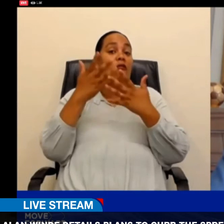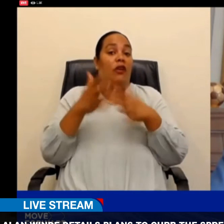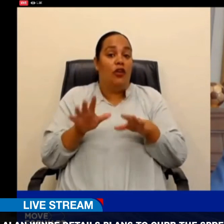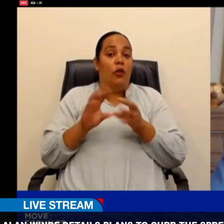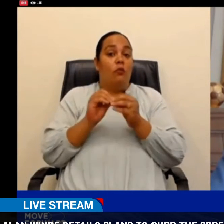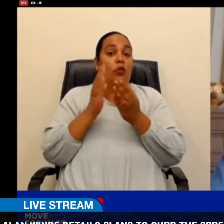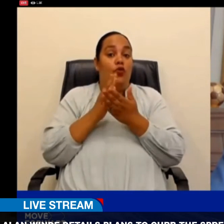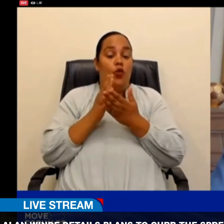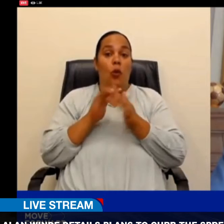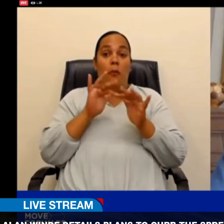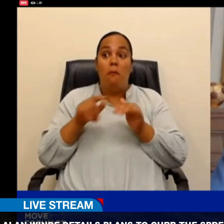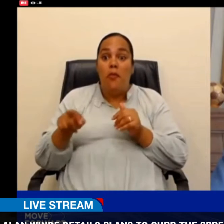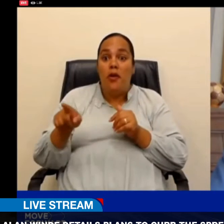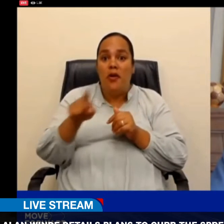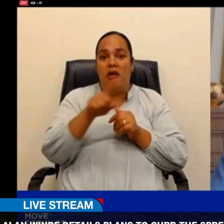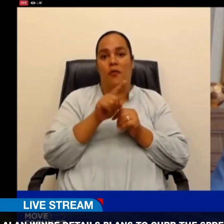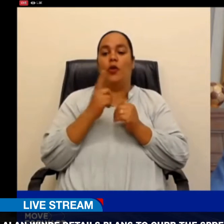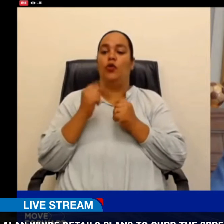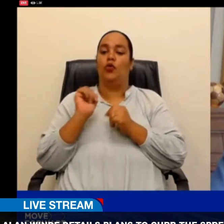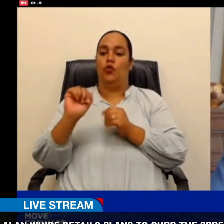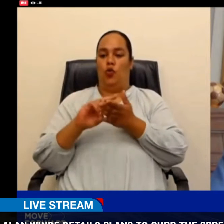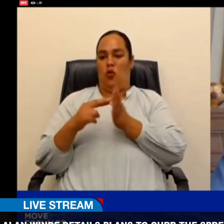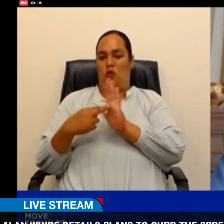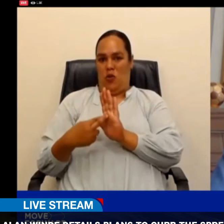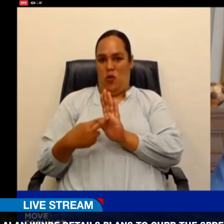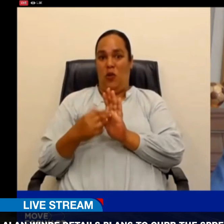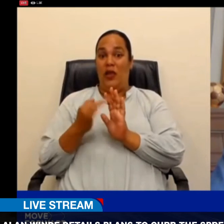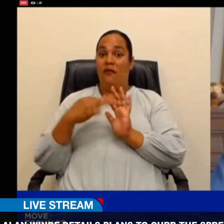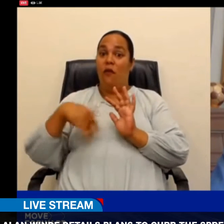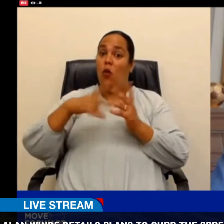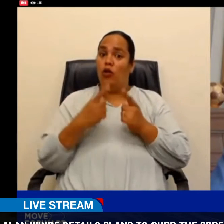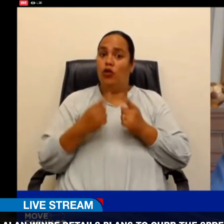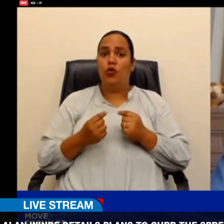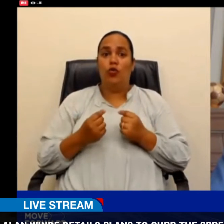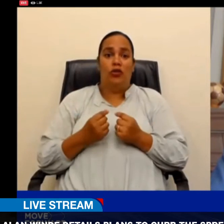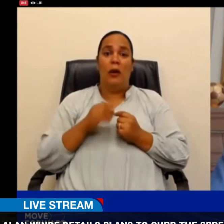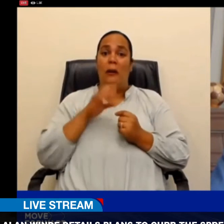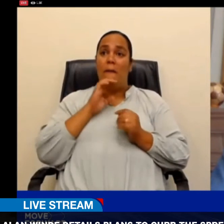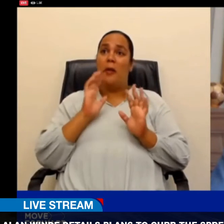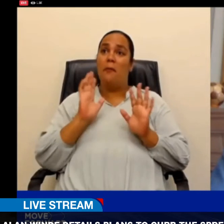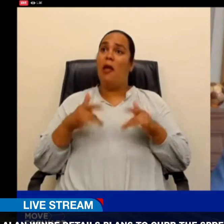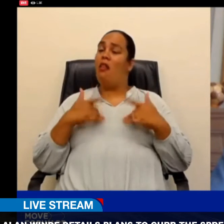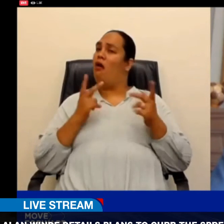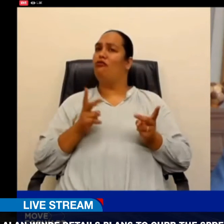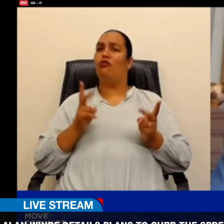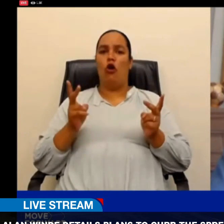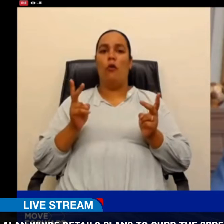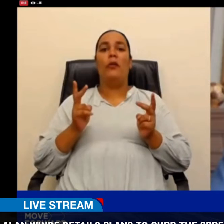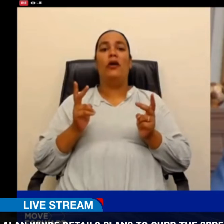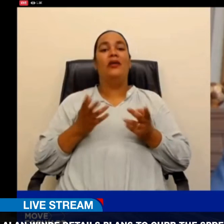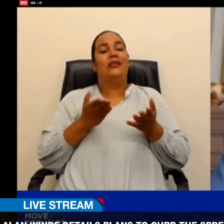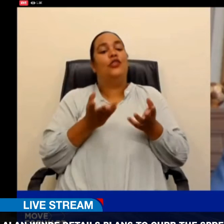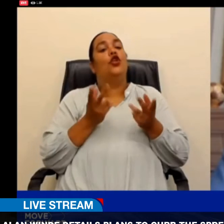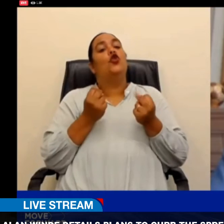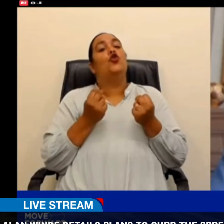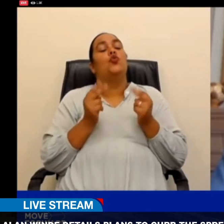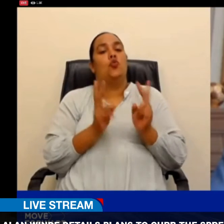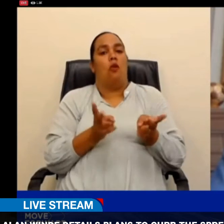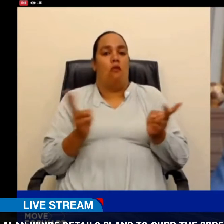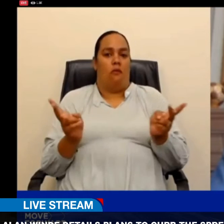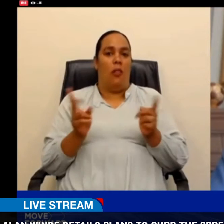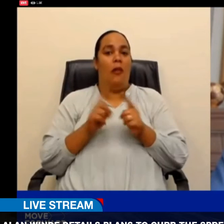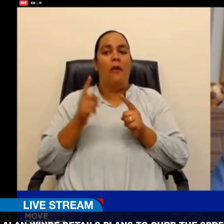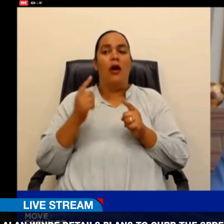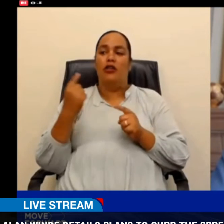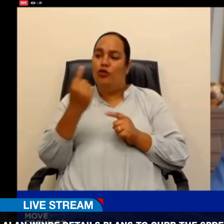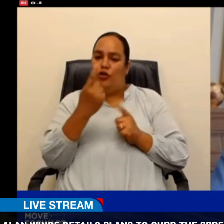that citizens play their part. If we all do this, it is not going to be just life as normal. It is going to be the new normal. But we all play our part in